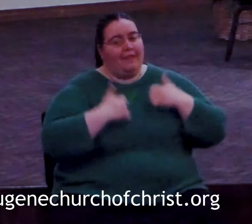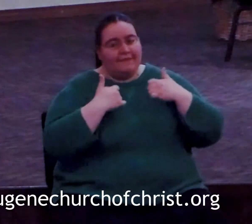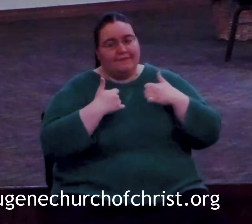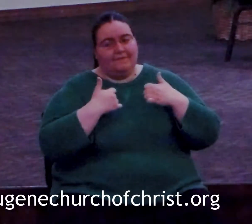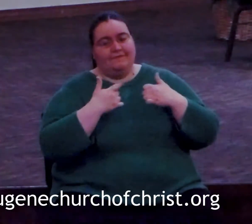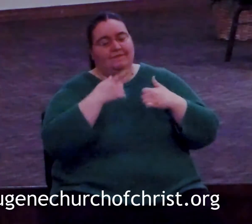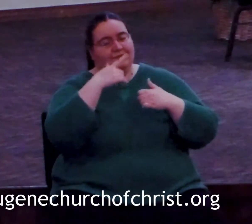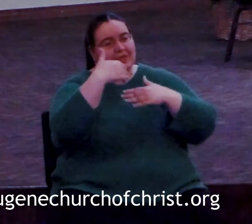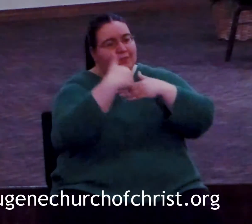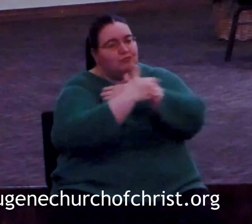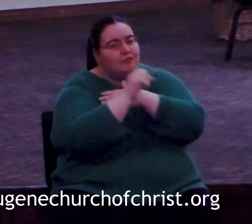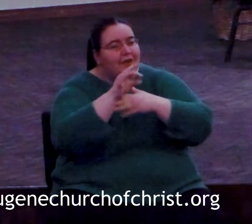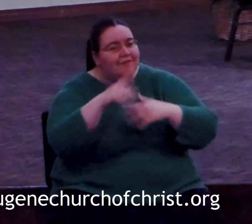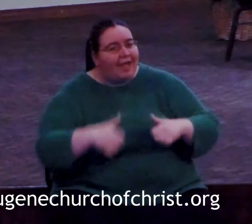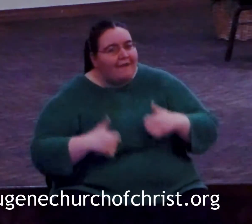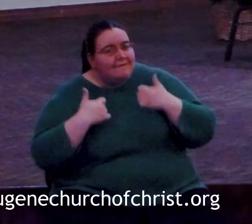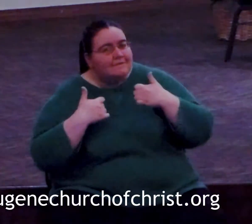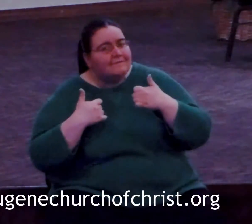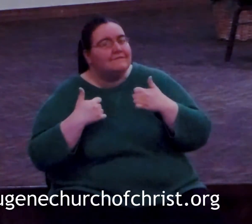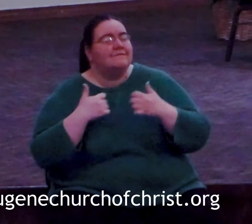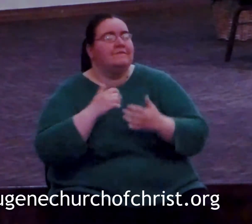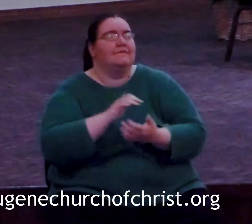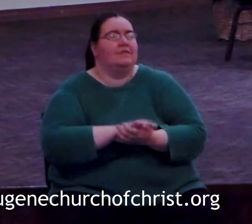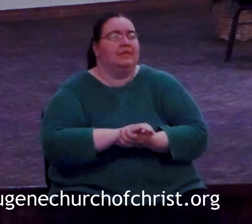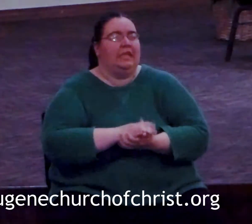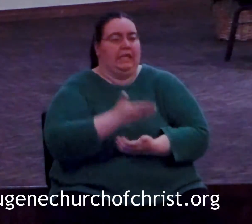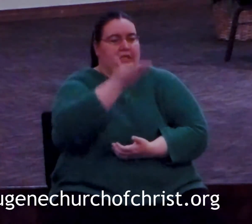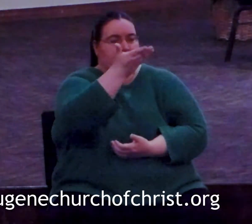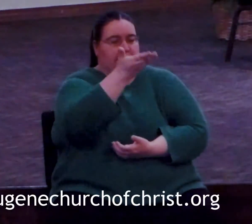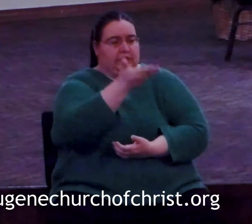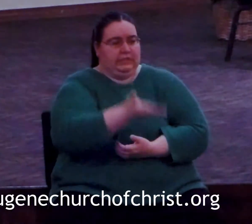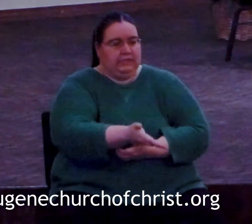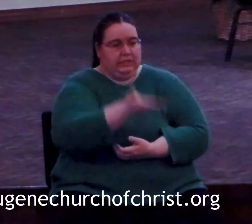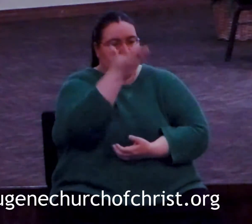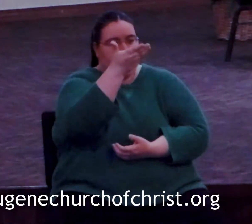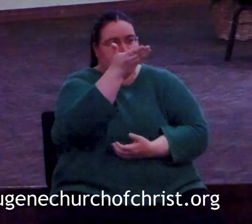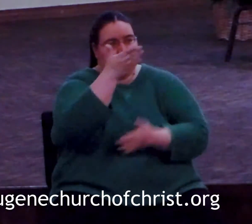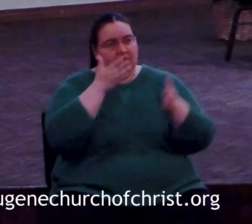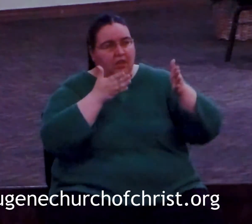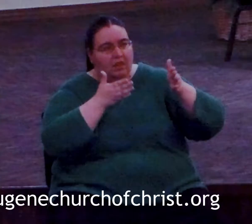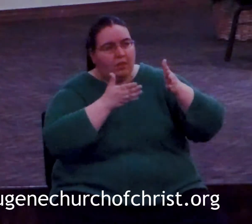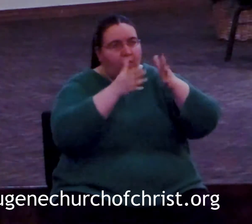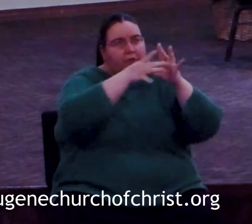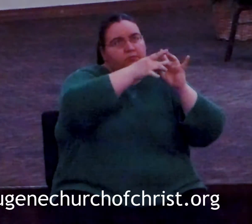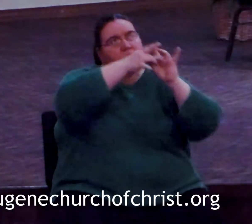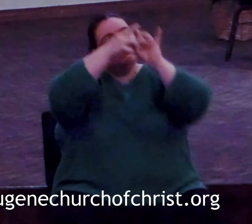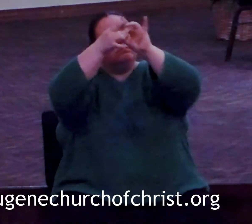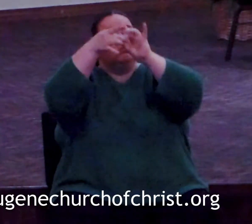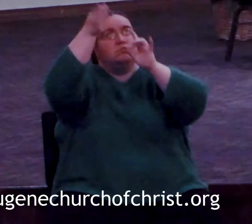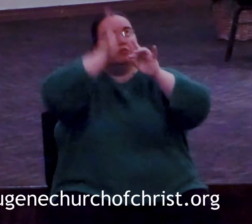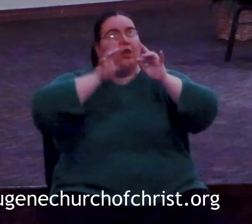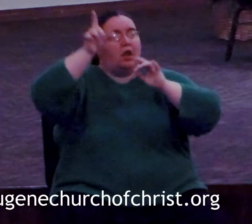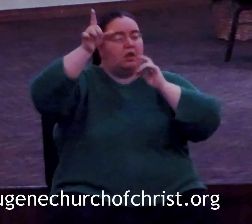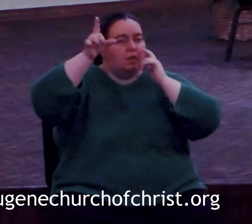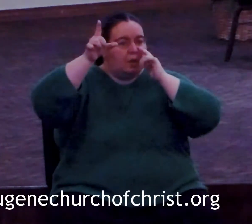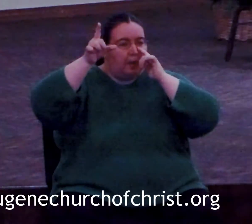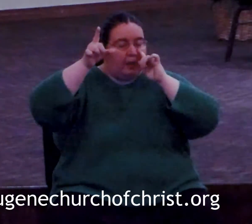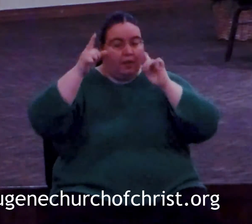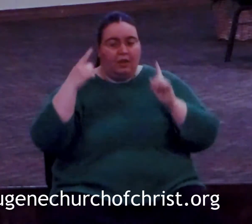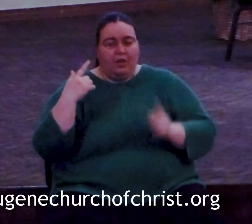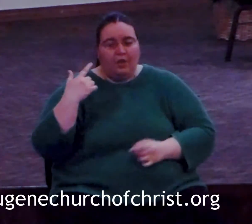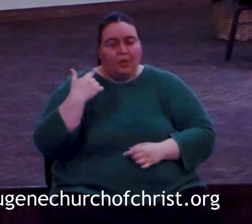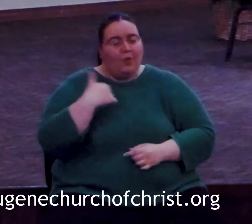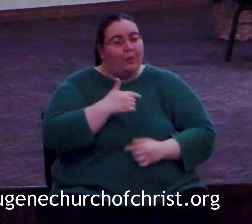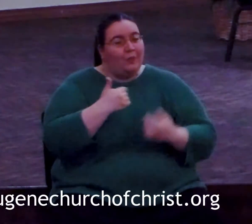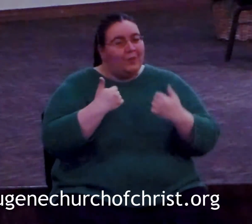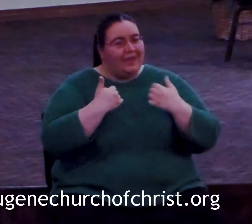branches. He is the way to the Father. And we have a gift in the fact